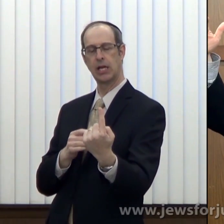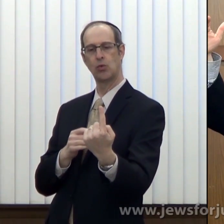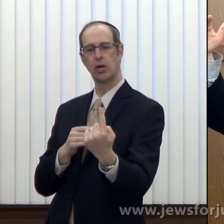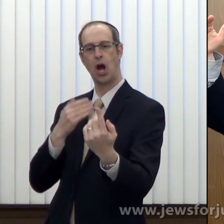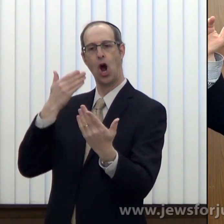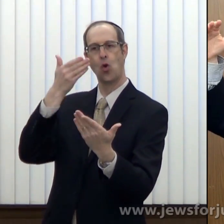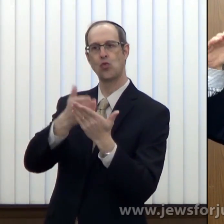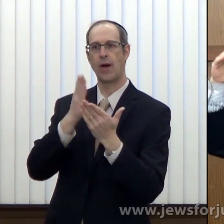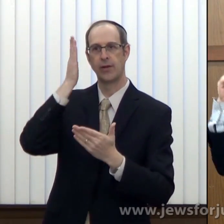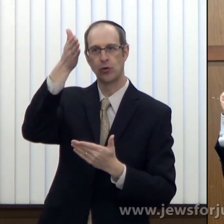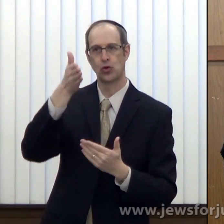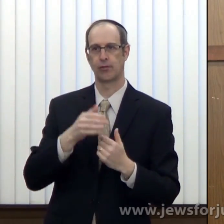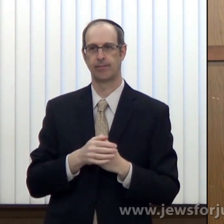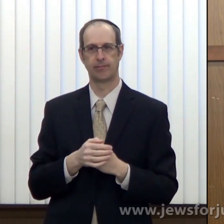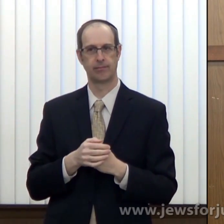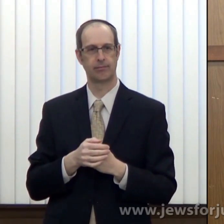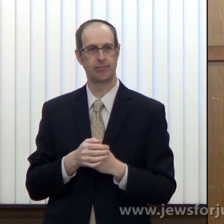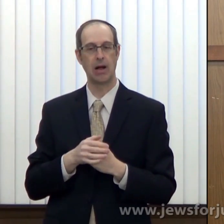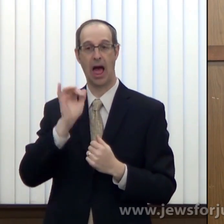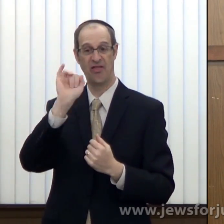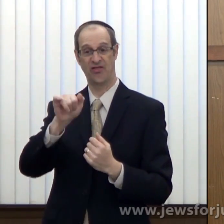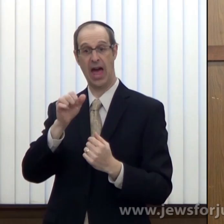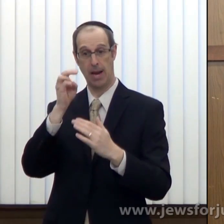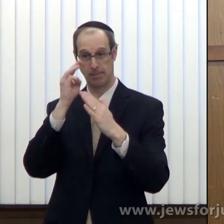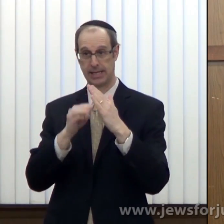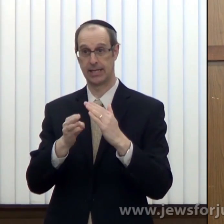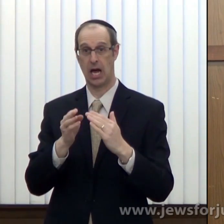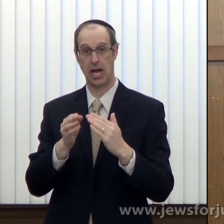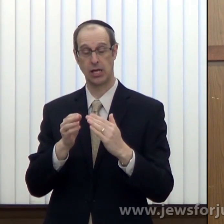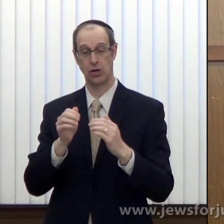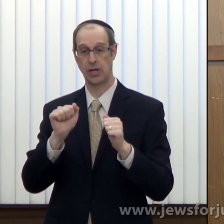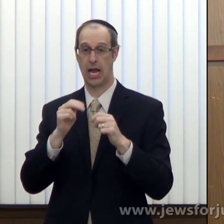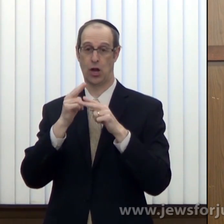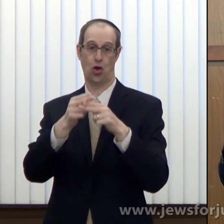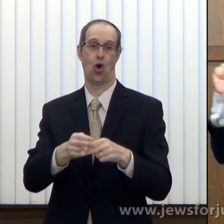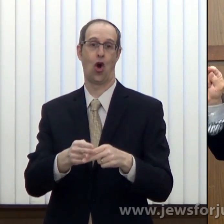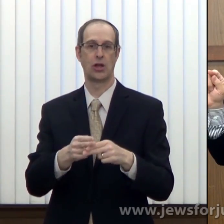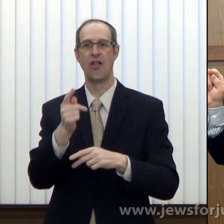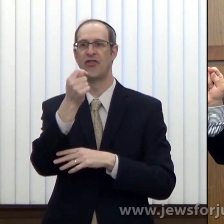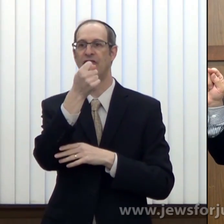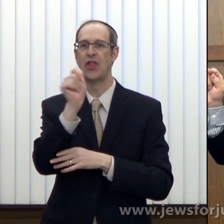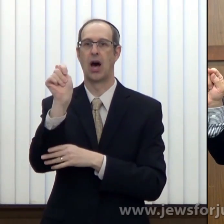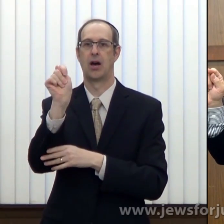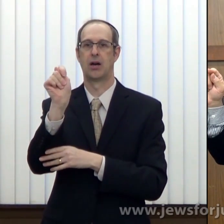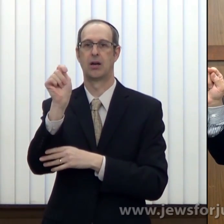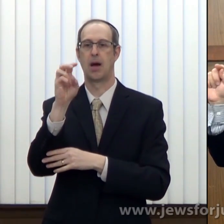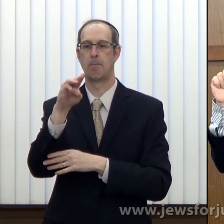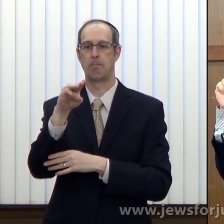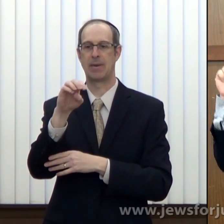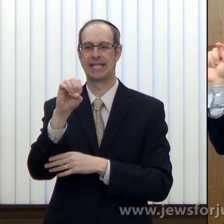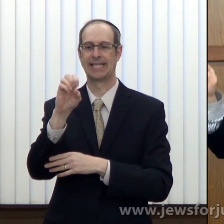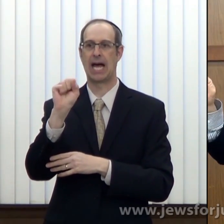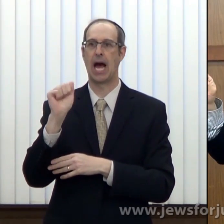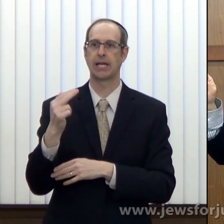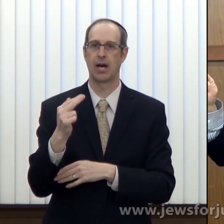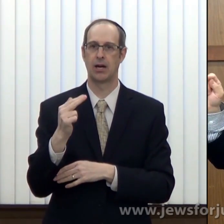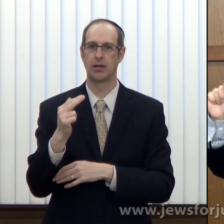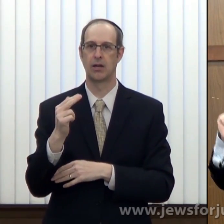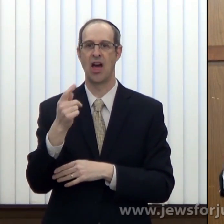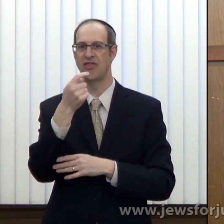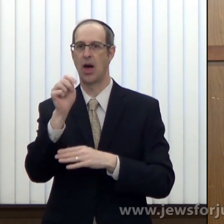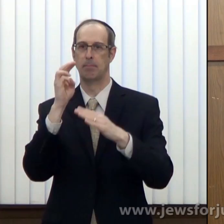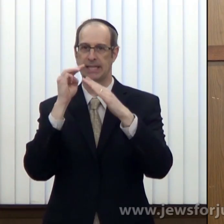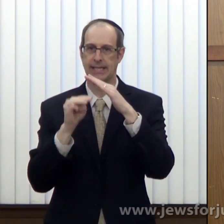future? And that Messiah we call the Messiah. The